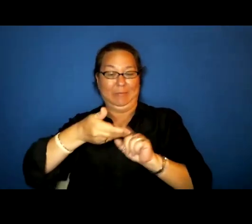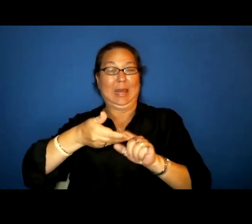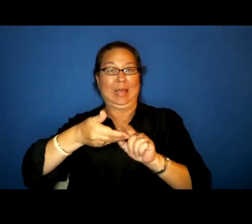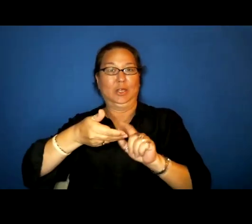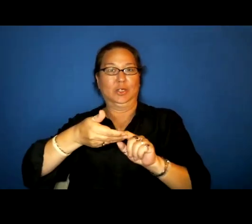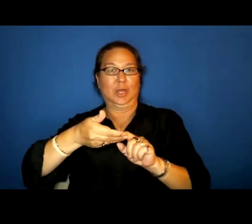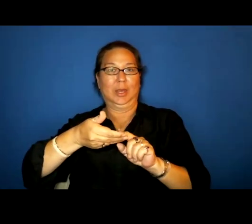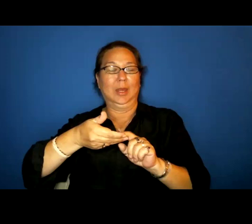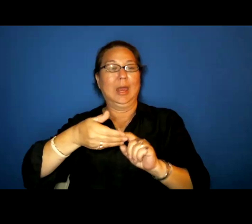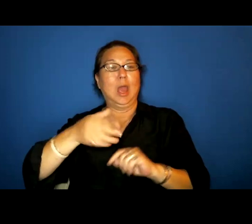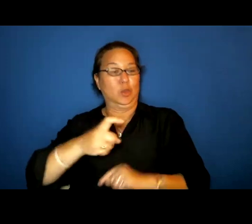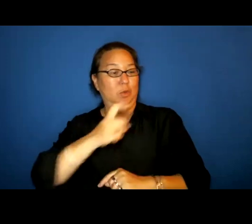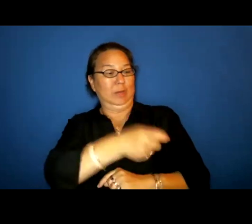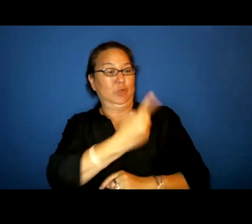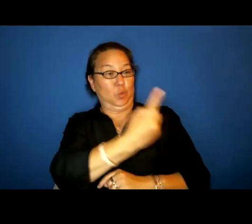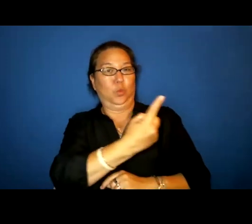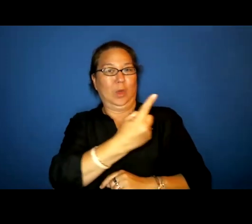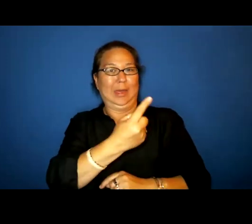Yeah, yeah, I think so.